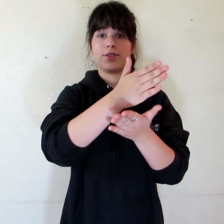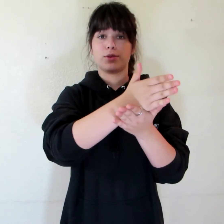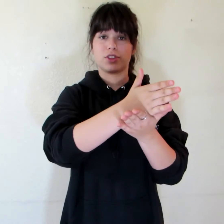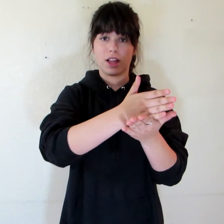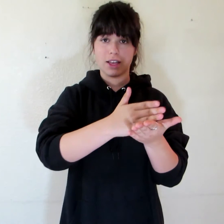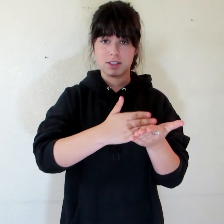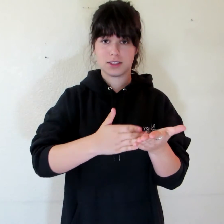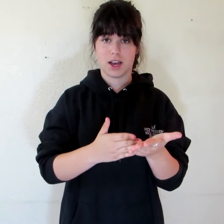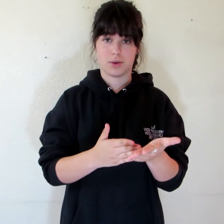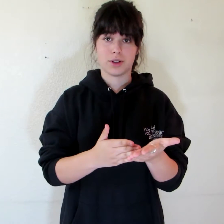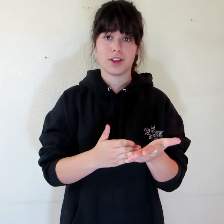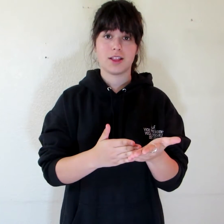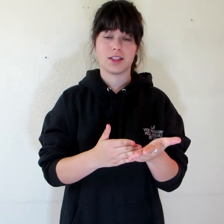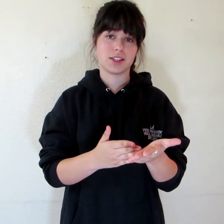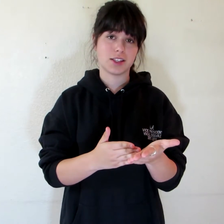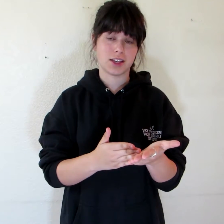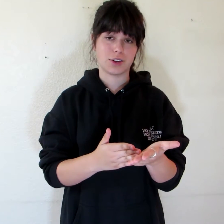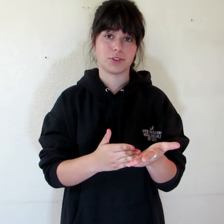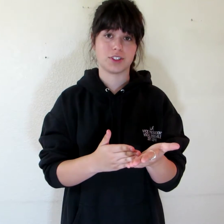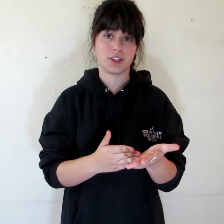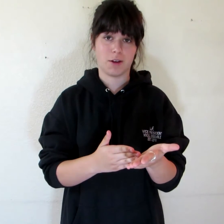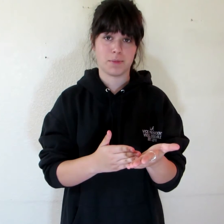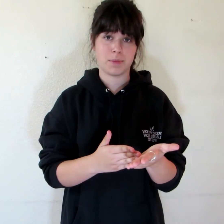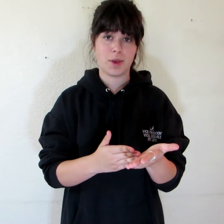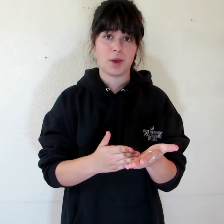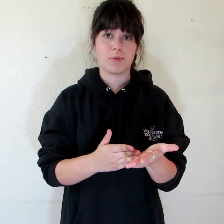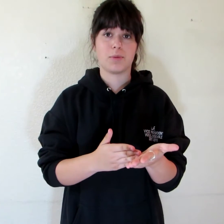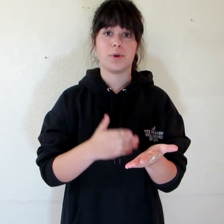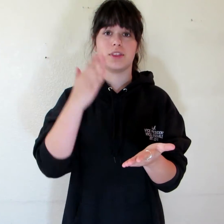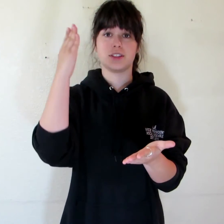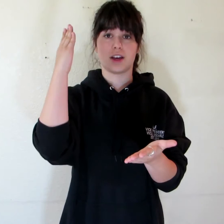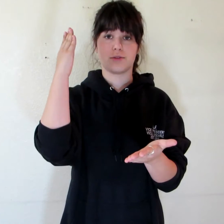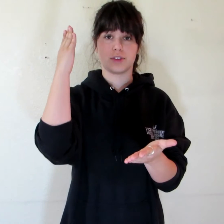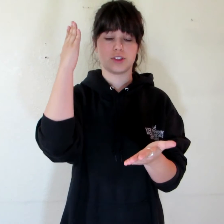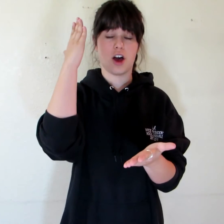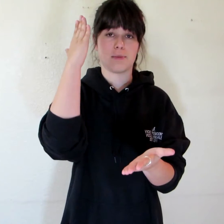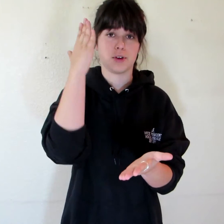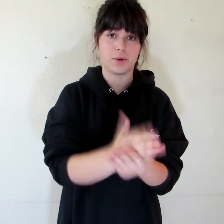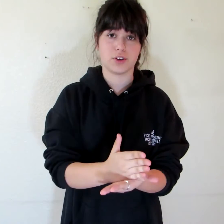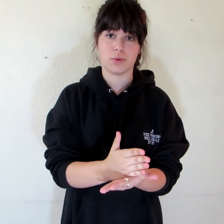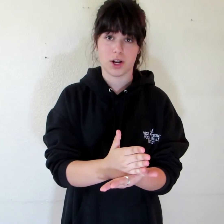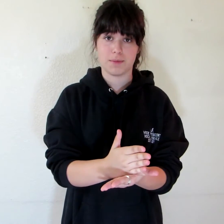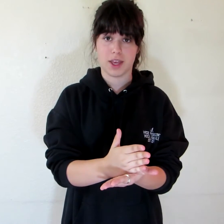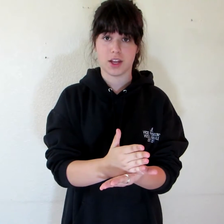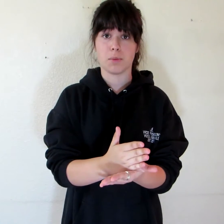you slice down, this is a sign for some, but with the sign for stop, you're going to want to make it